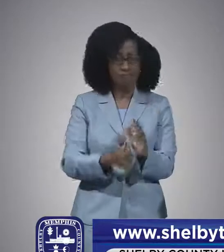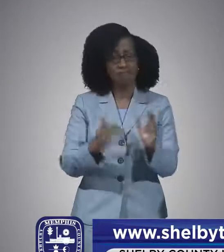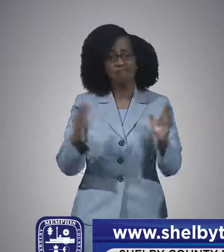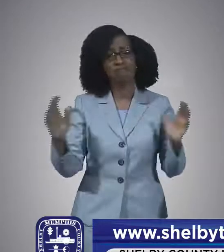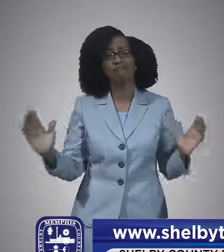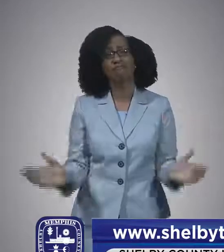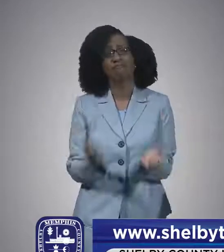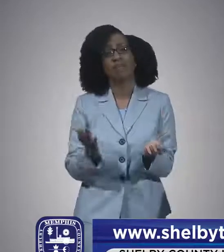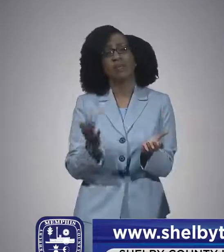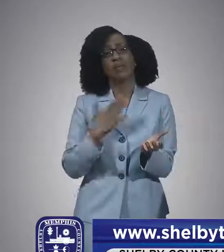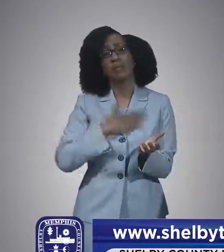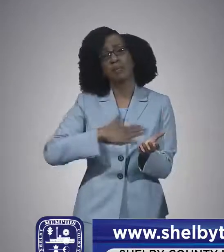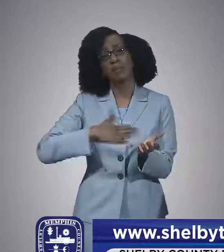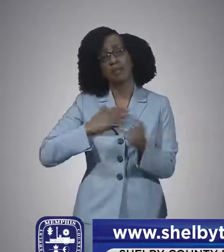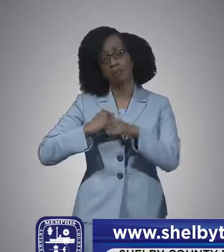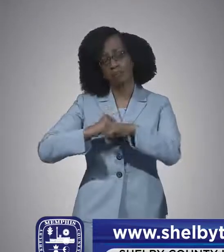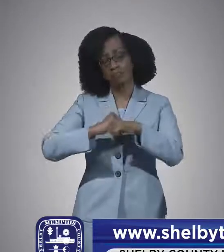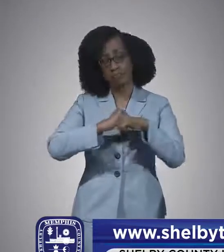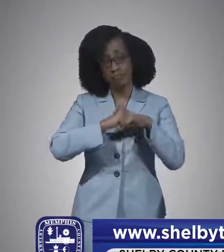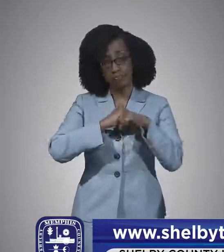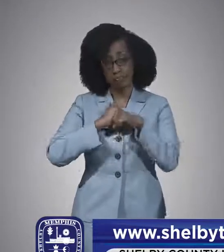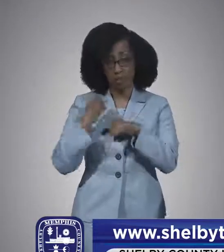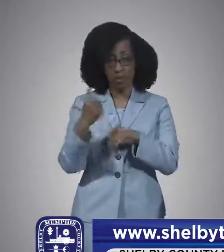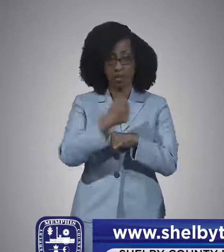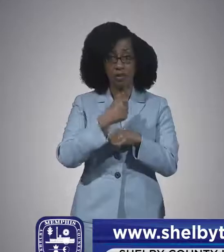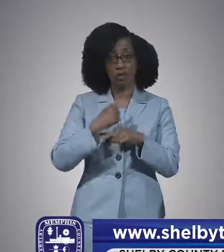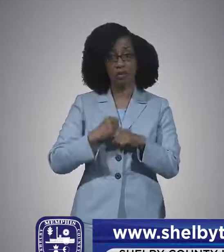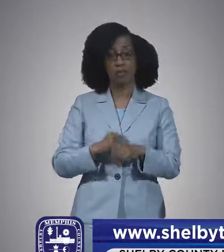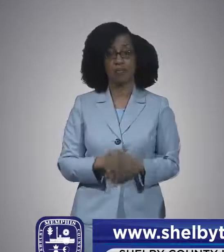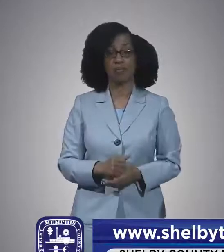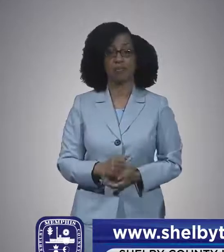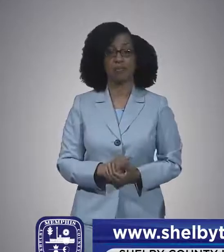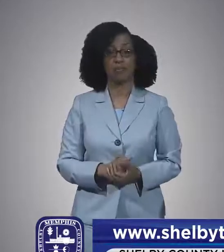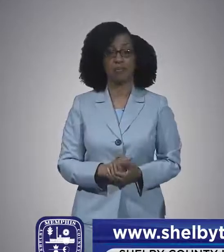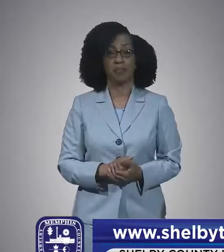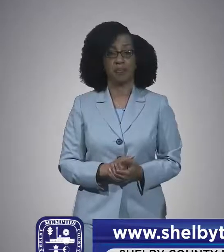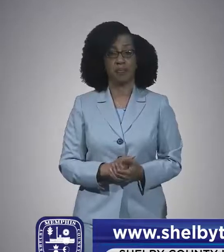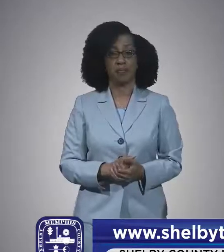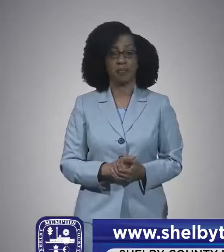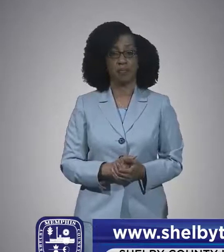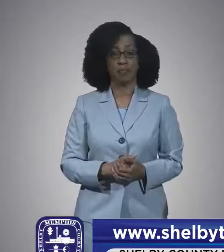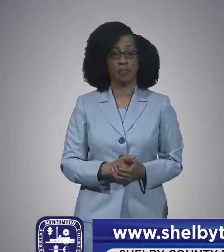that you continue to protect yourselves as much as possible.